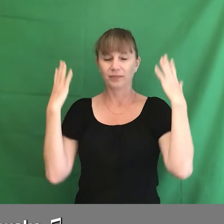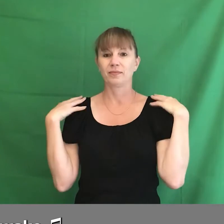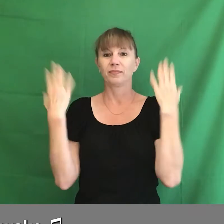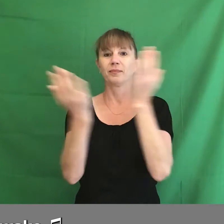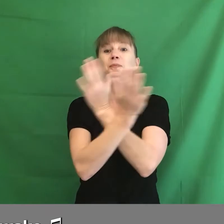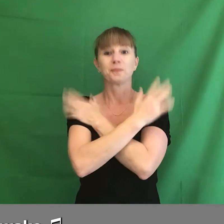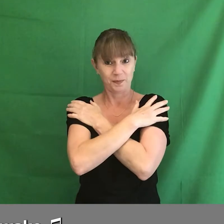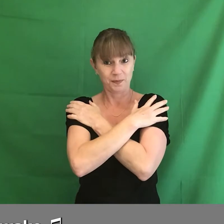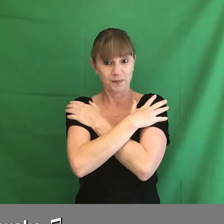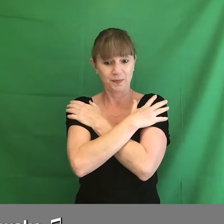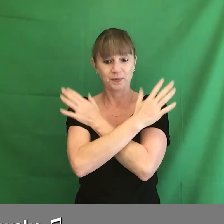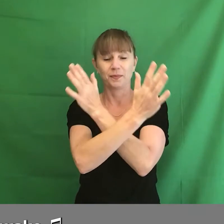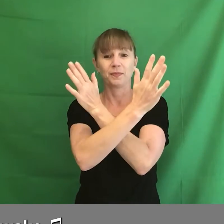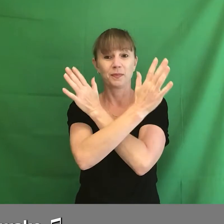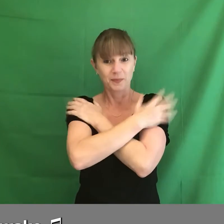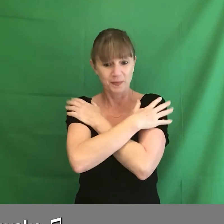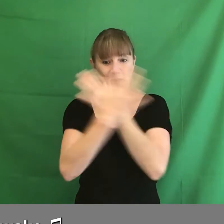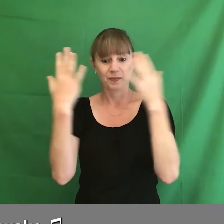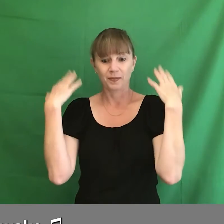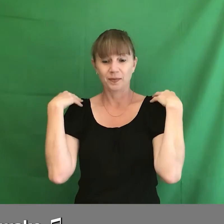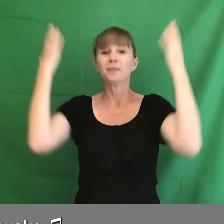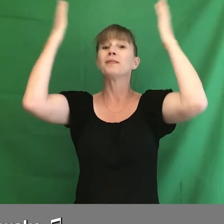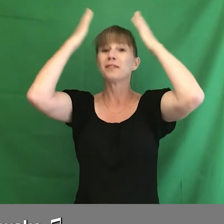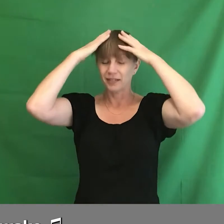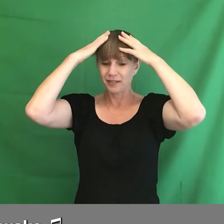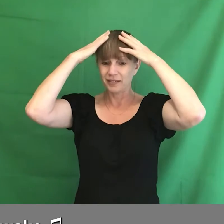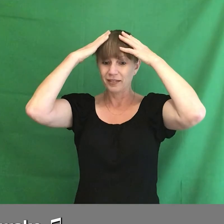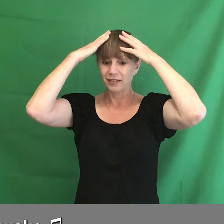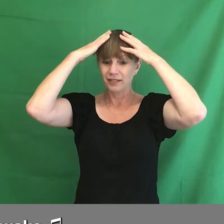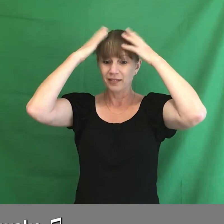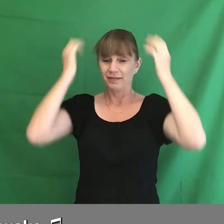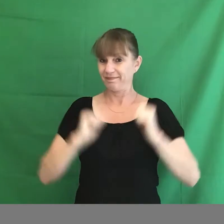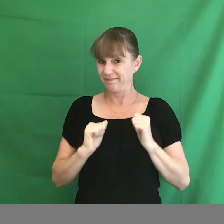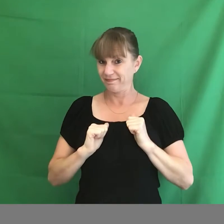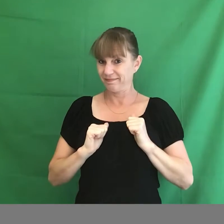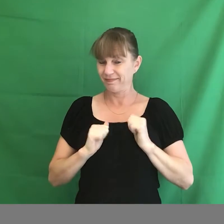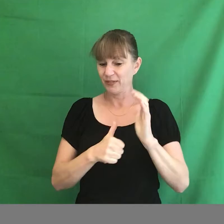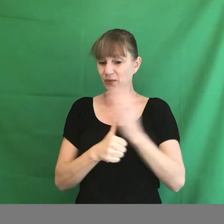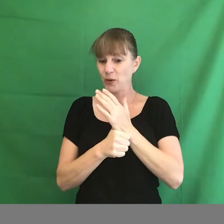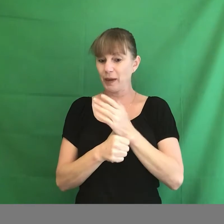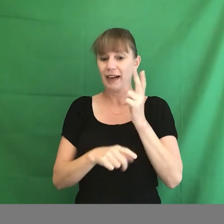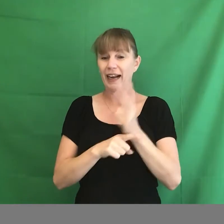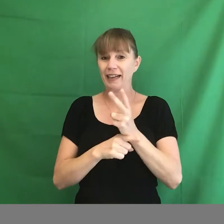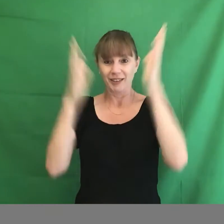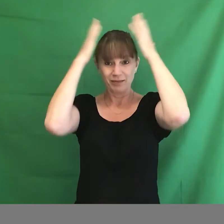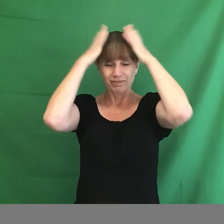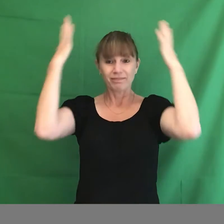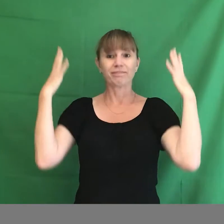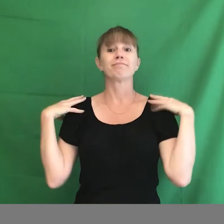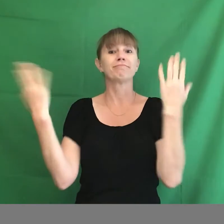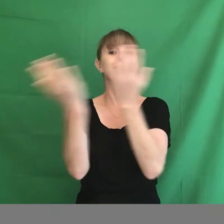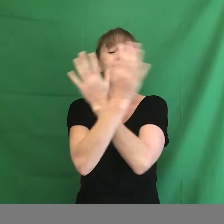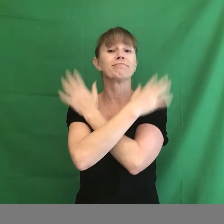I'm alive, alert, awake. I'm awake, alert, alive. Then we do the first bit again.